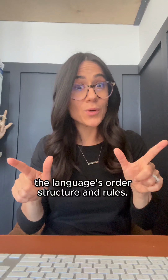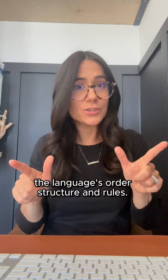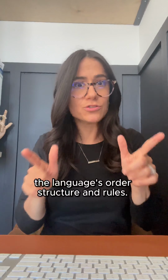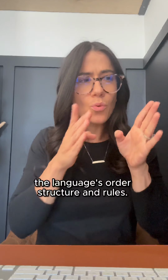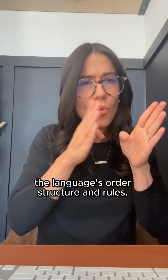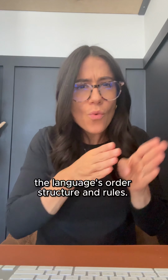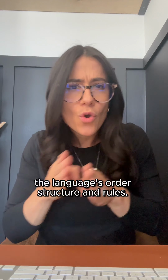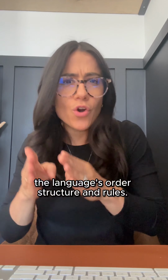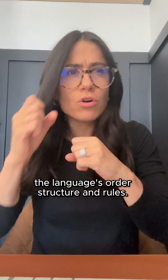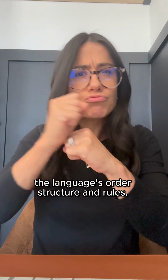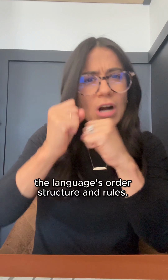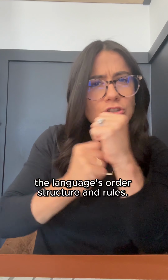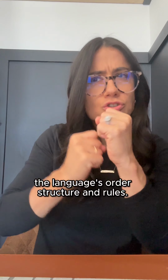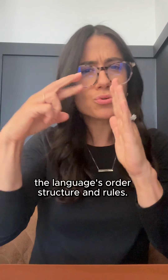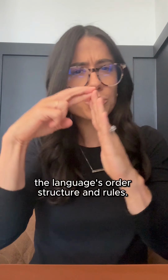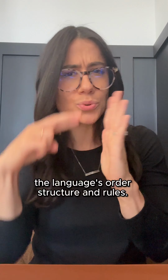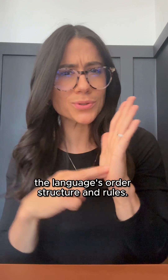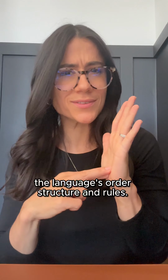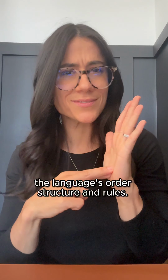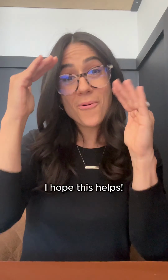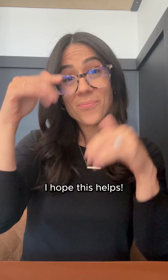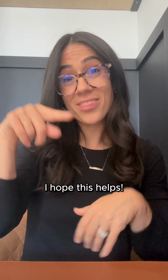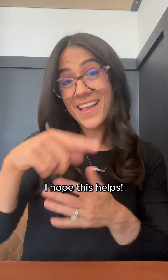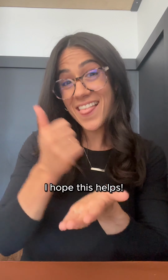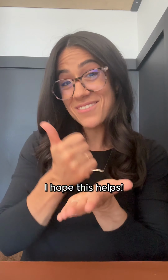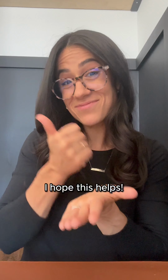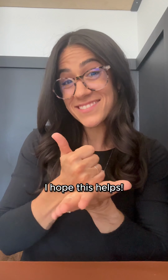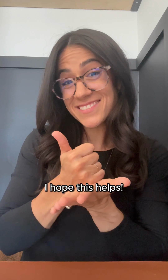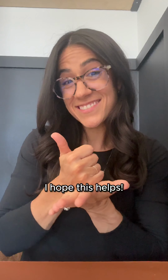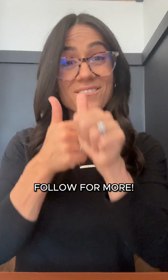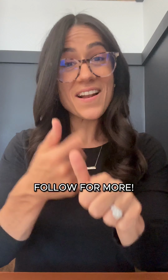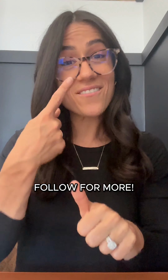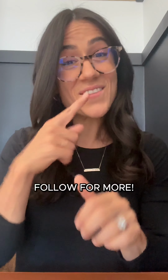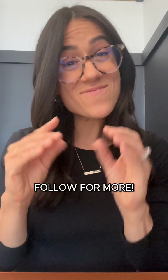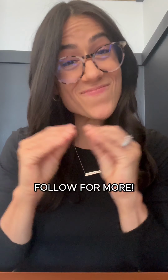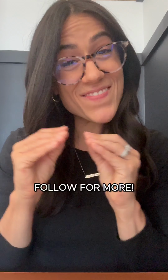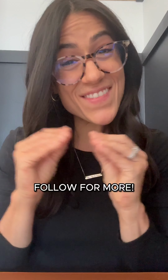the language's order, structure, and rules. I hope this helps. Follow for more.